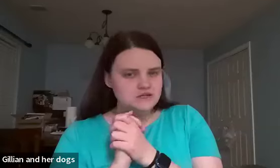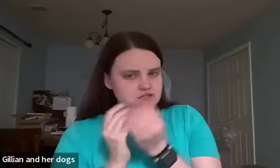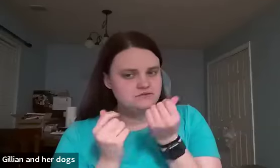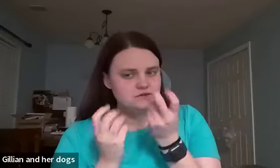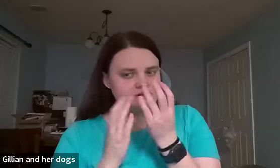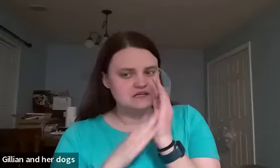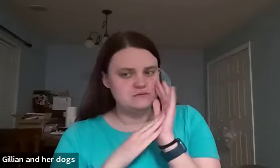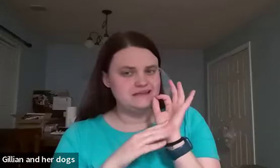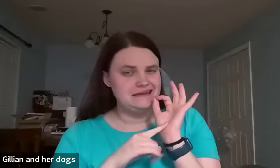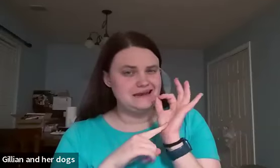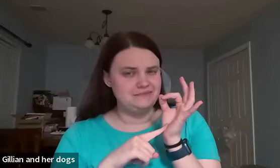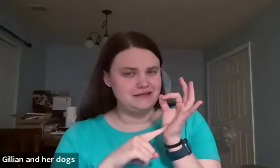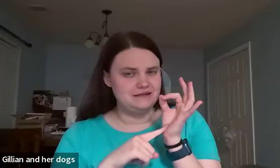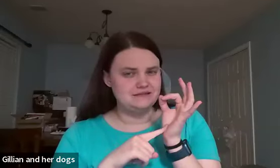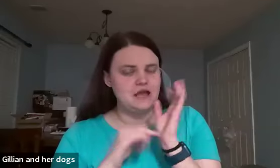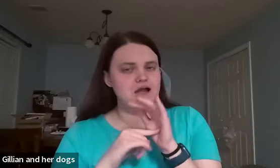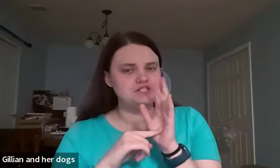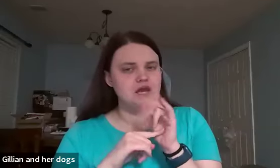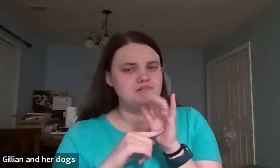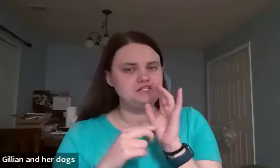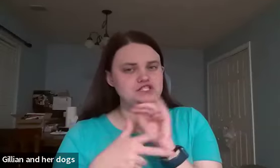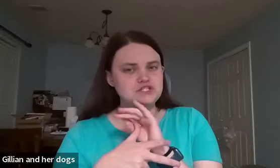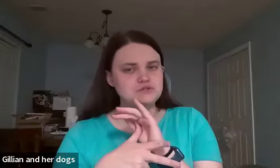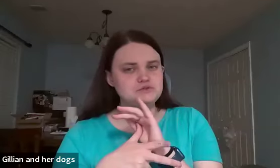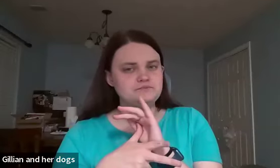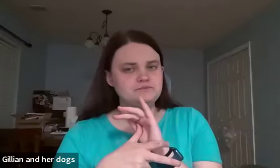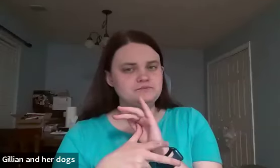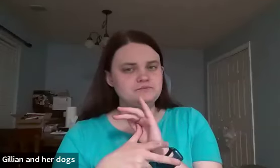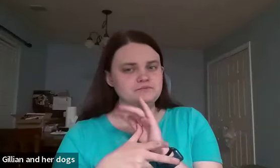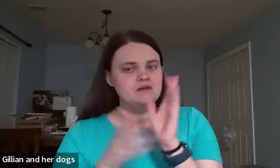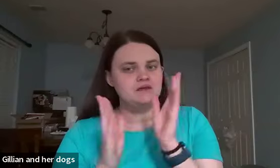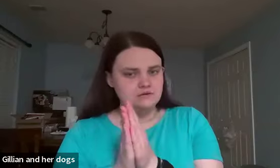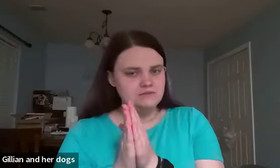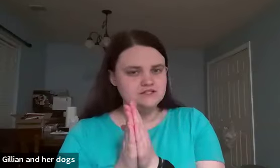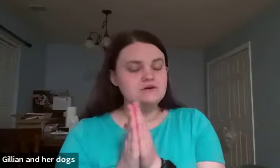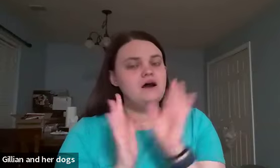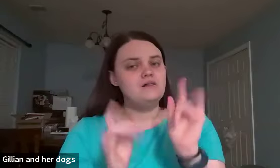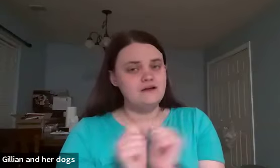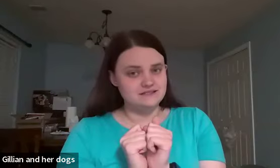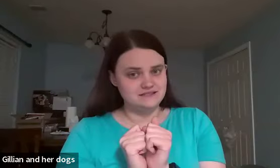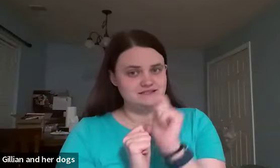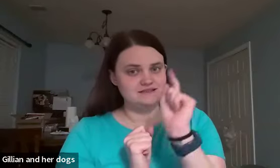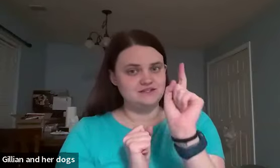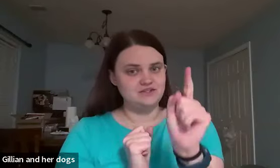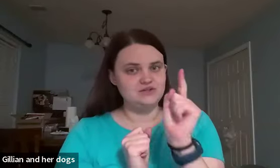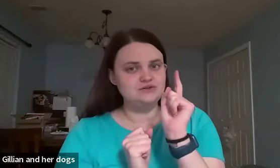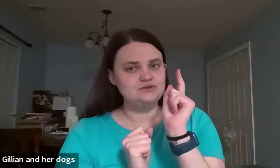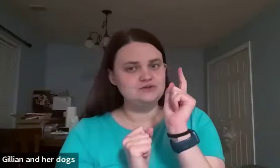only gonna do a few because I know we have like 9 minutes. Actually, I'm gonna just do, you know what I'm gonna do? Alexis,